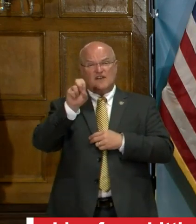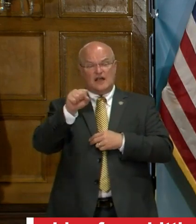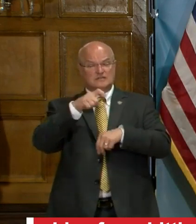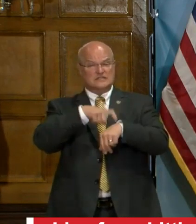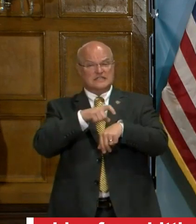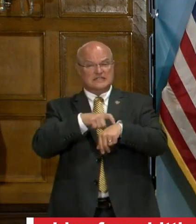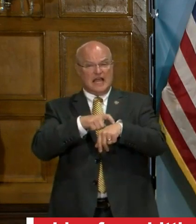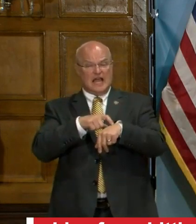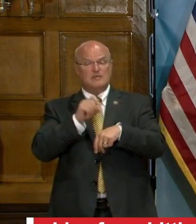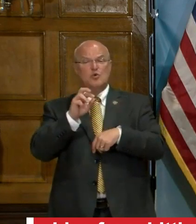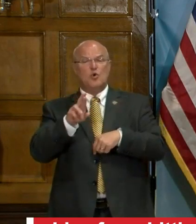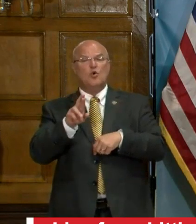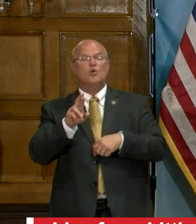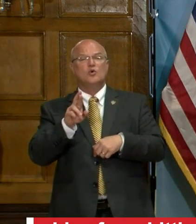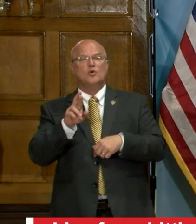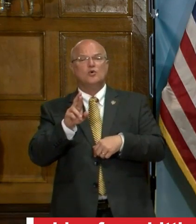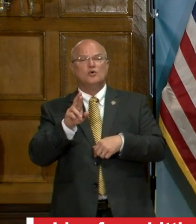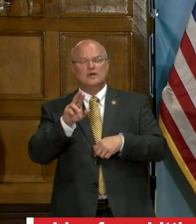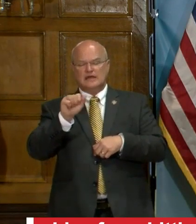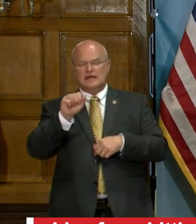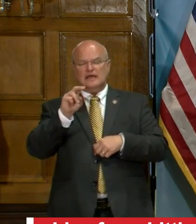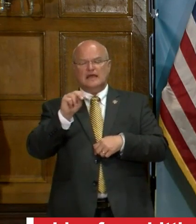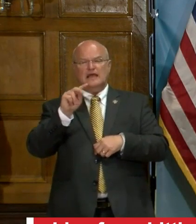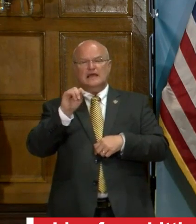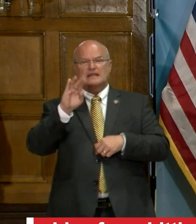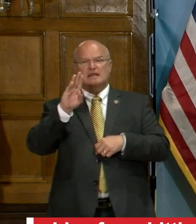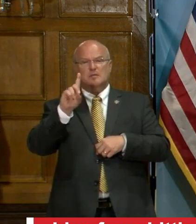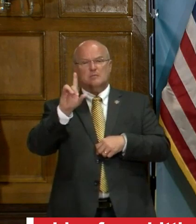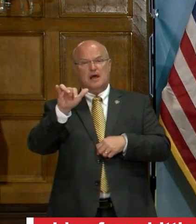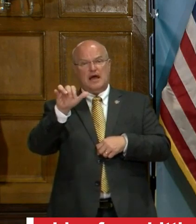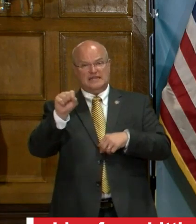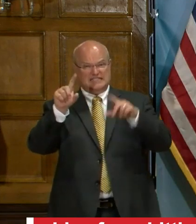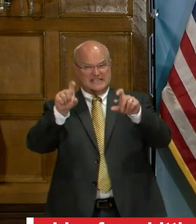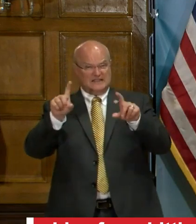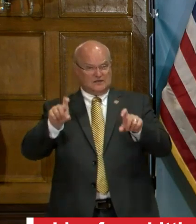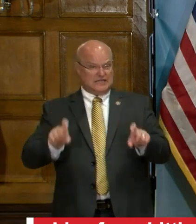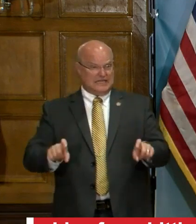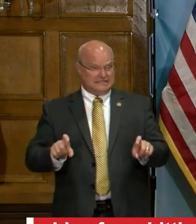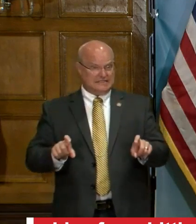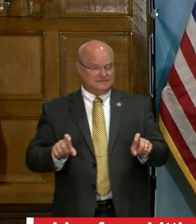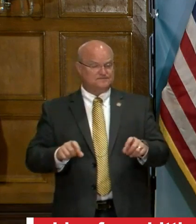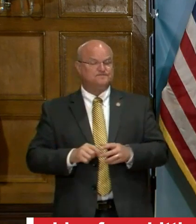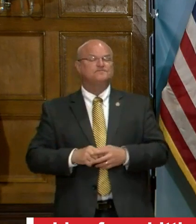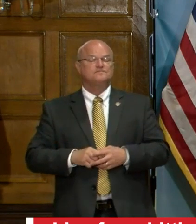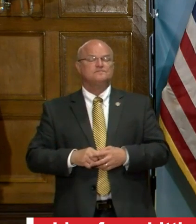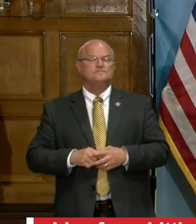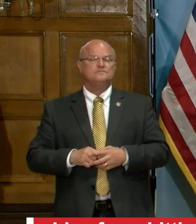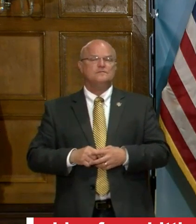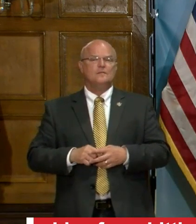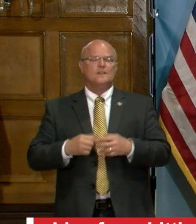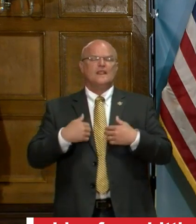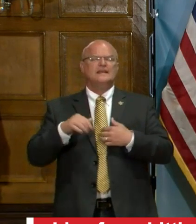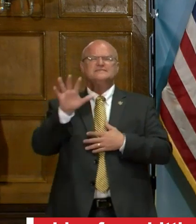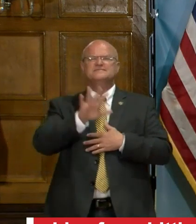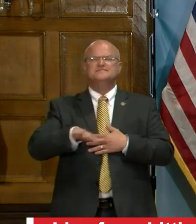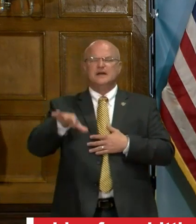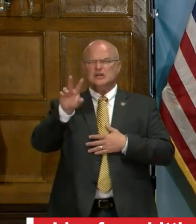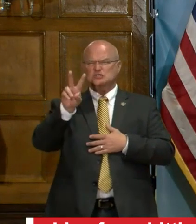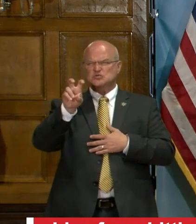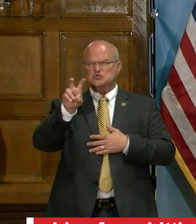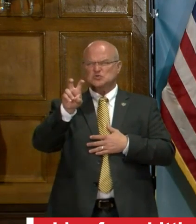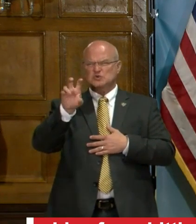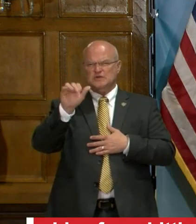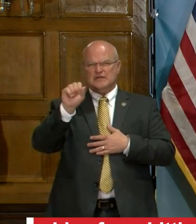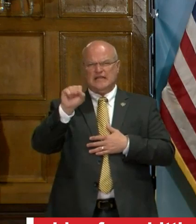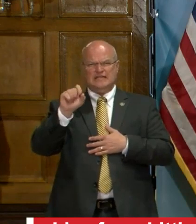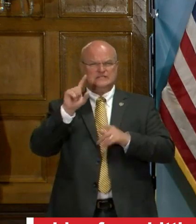time that they present or antibodies at the time that they're tested. There have been approximately 200 cases